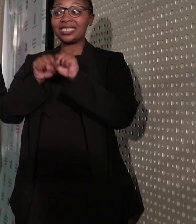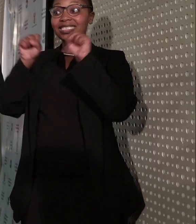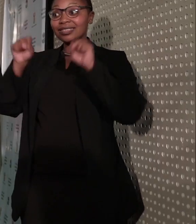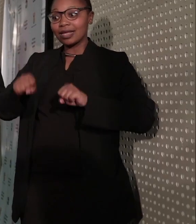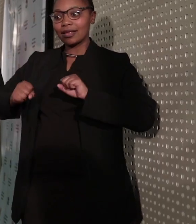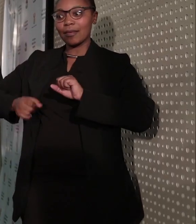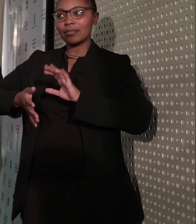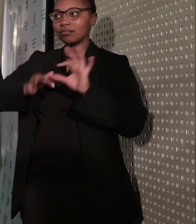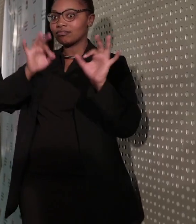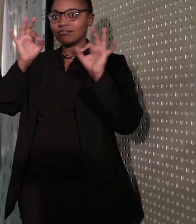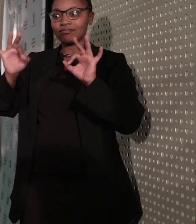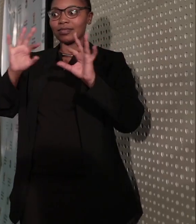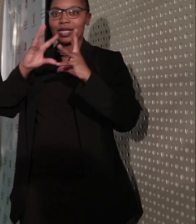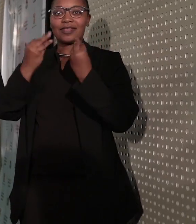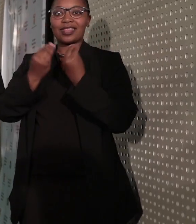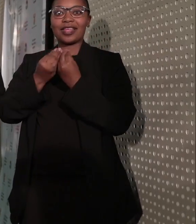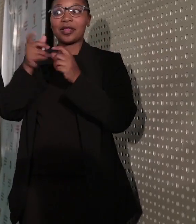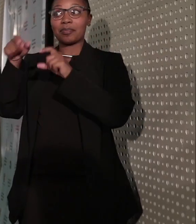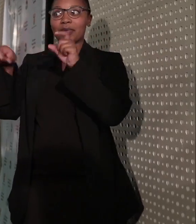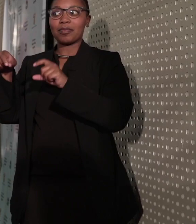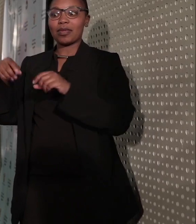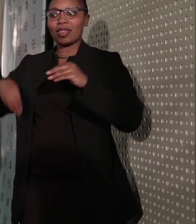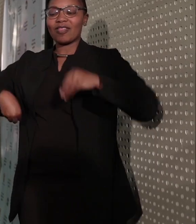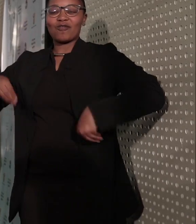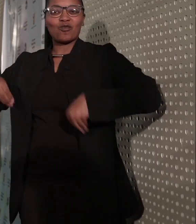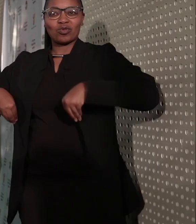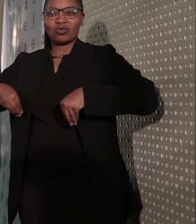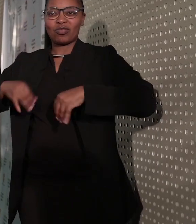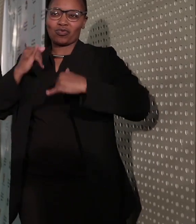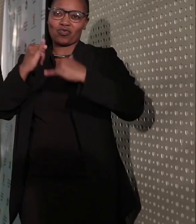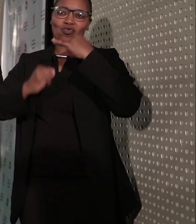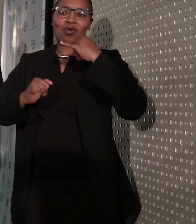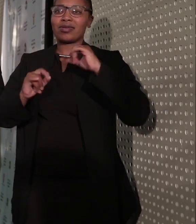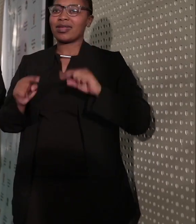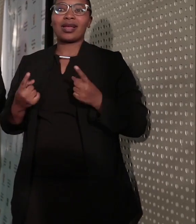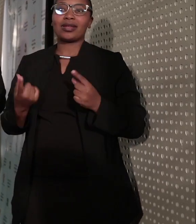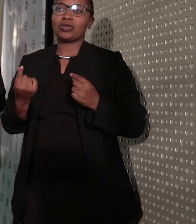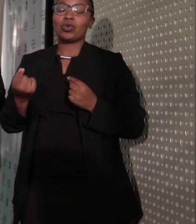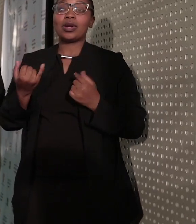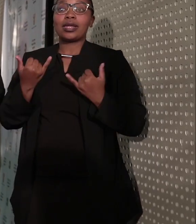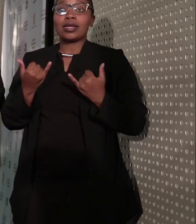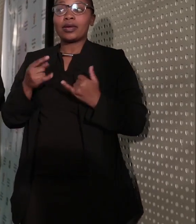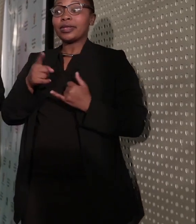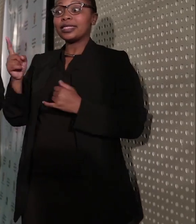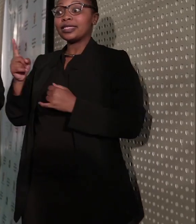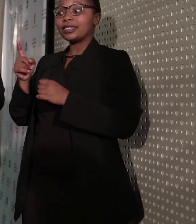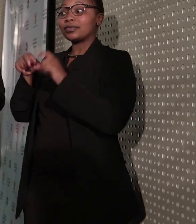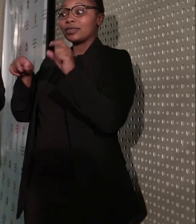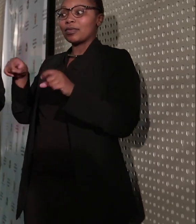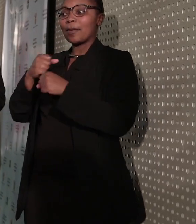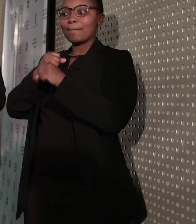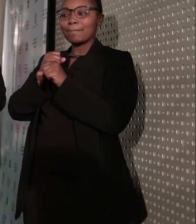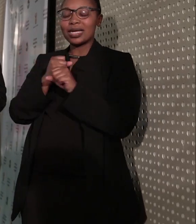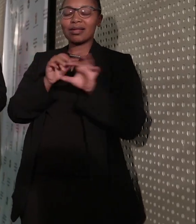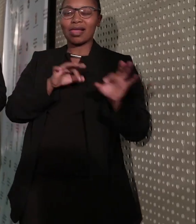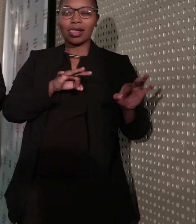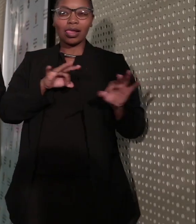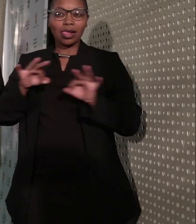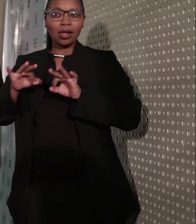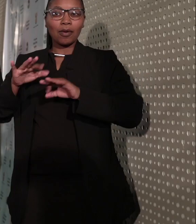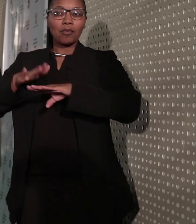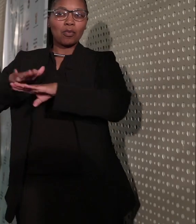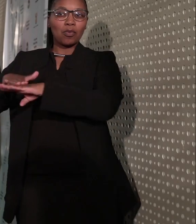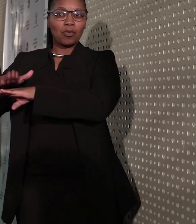system. Instead, what they are doing is clogging up the system and thereby delaying the process of dealing with